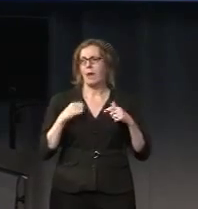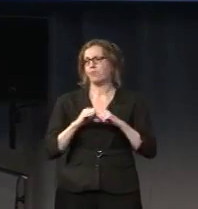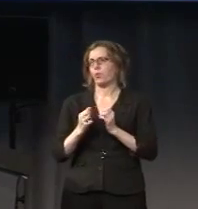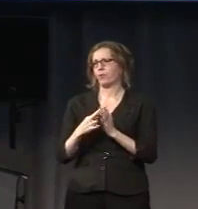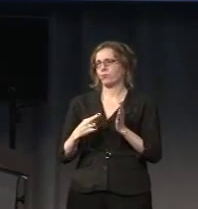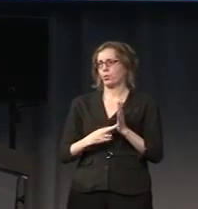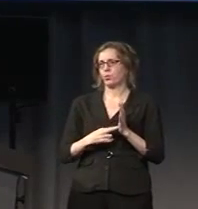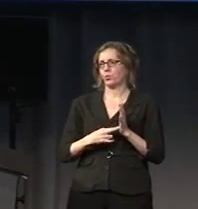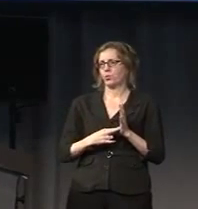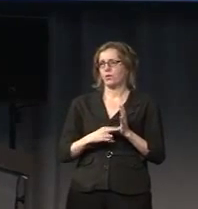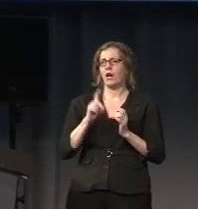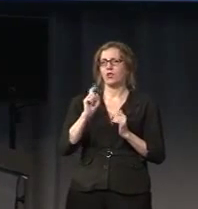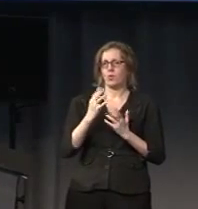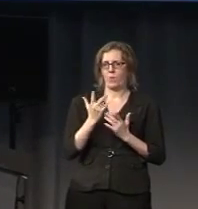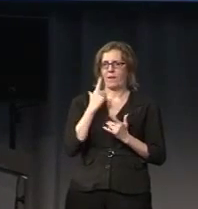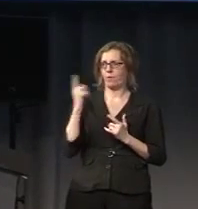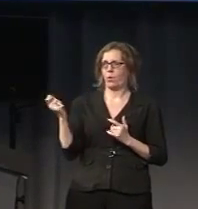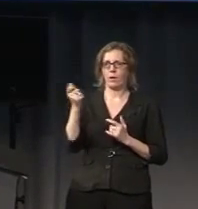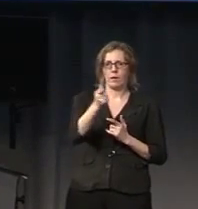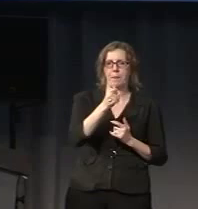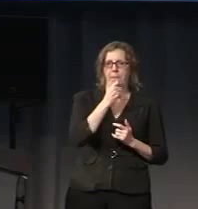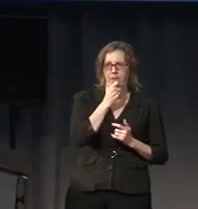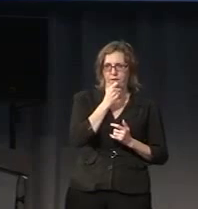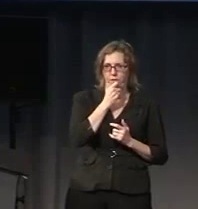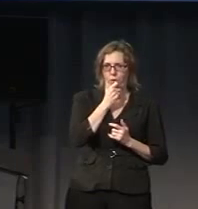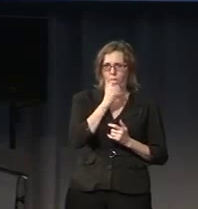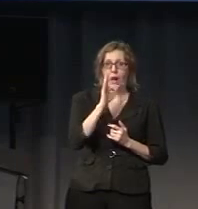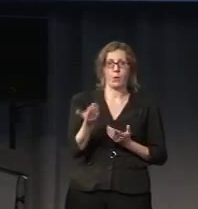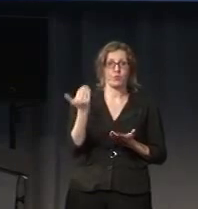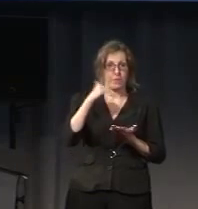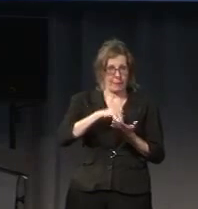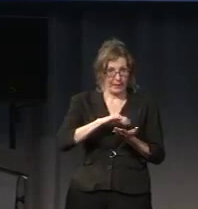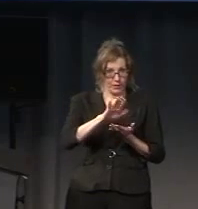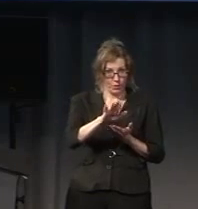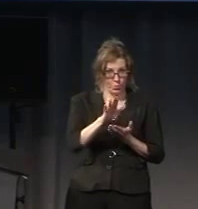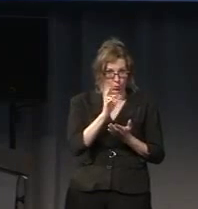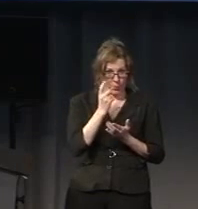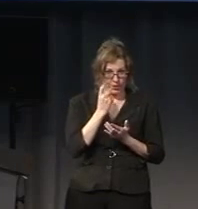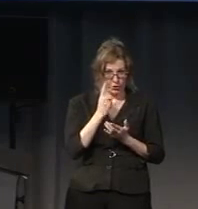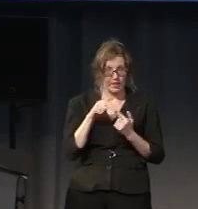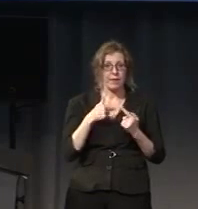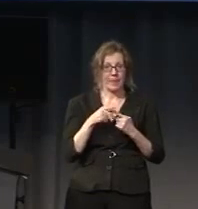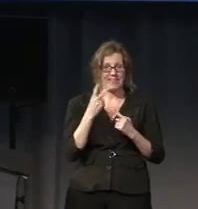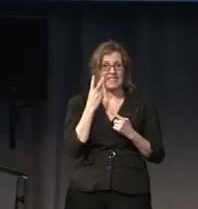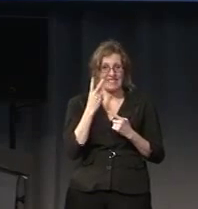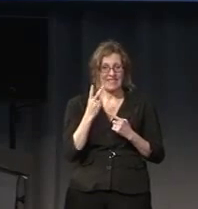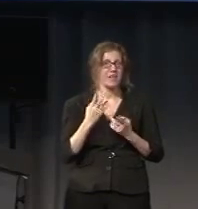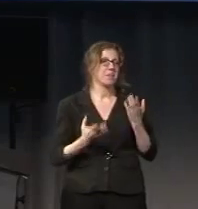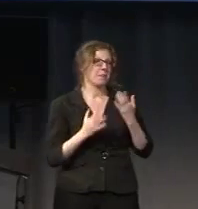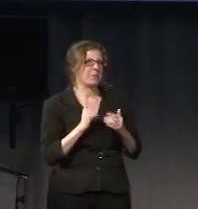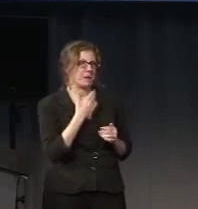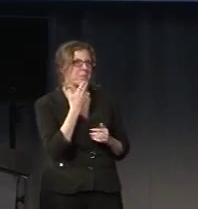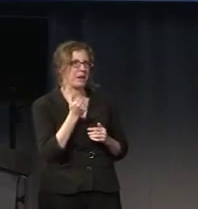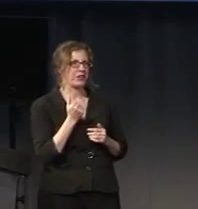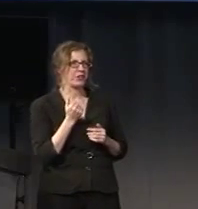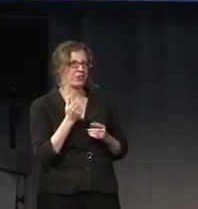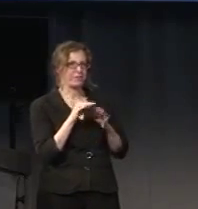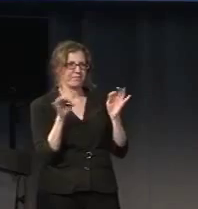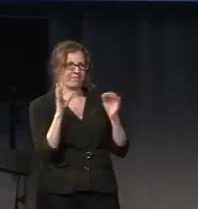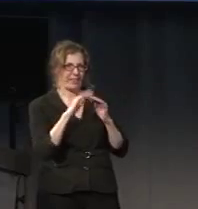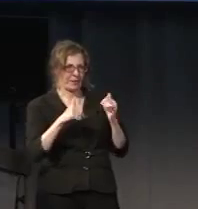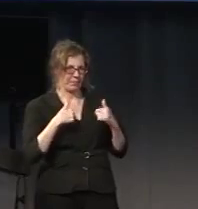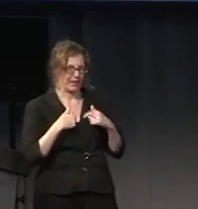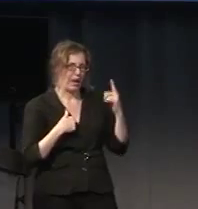But I'm going to repeat the question, and then you'll know if I received your message correctly. So I heard